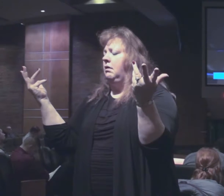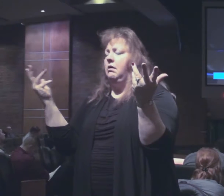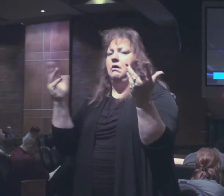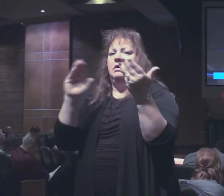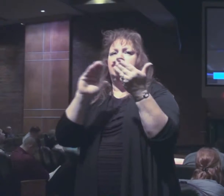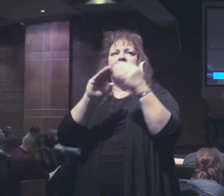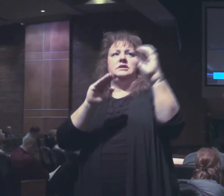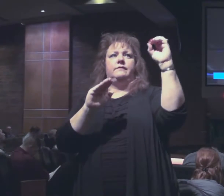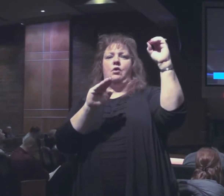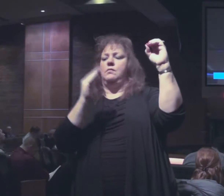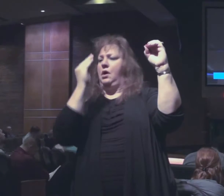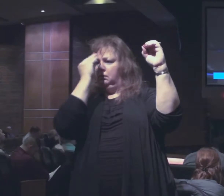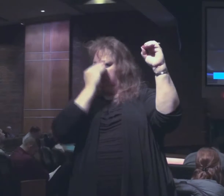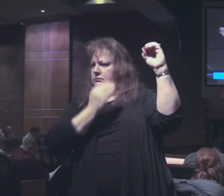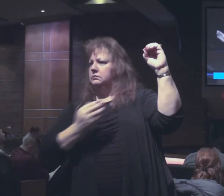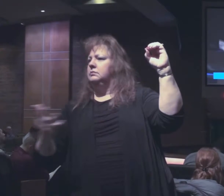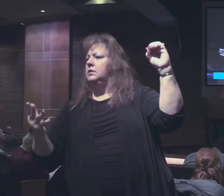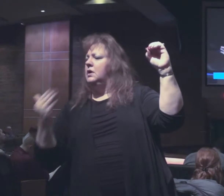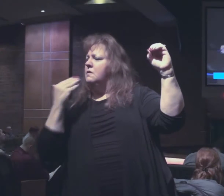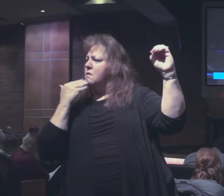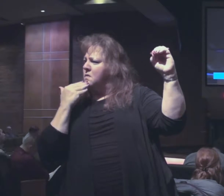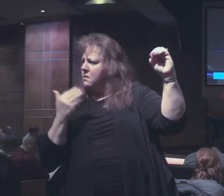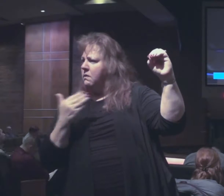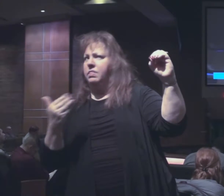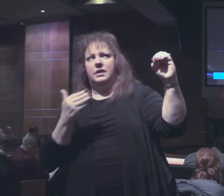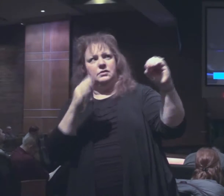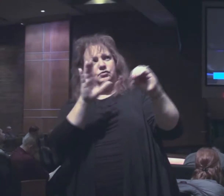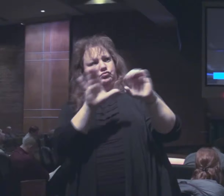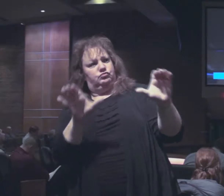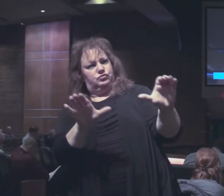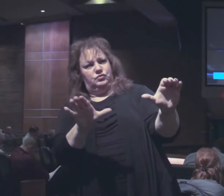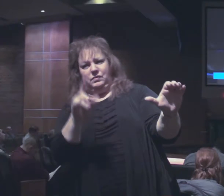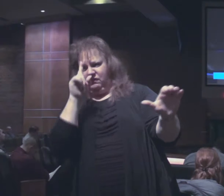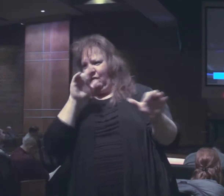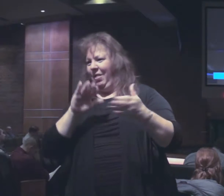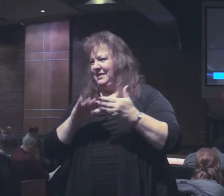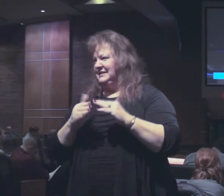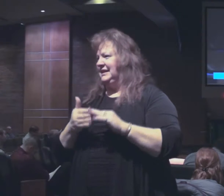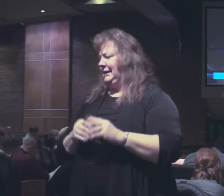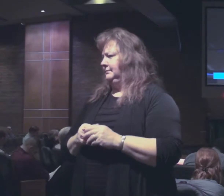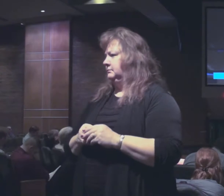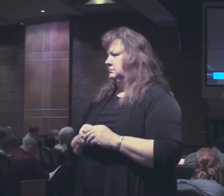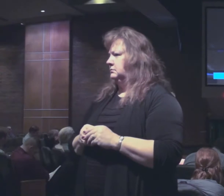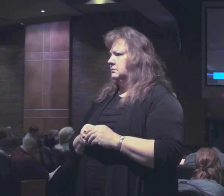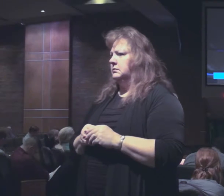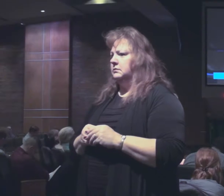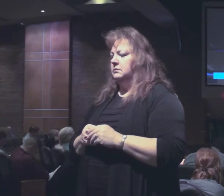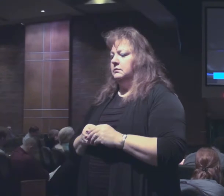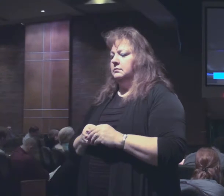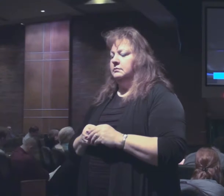of Omaha aware of how many good things they are doing for the city. Food pantries and everything else.